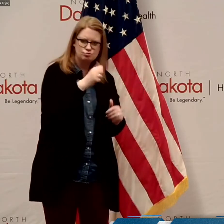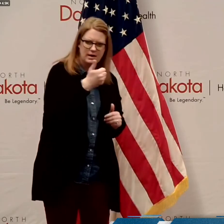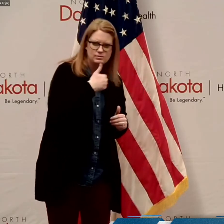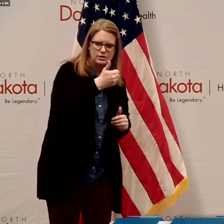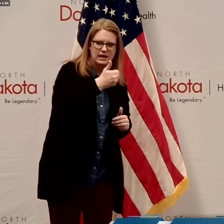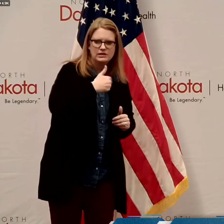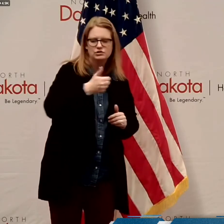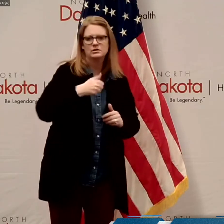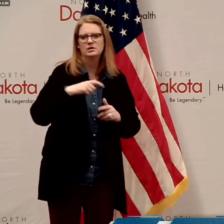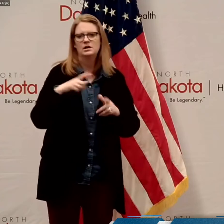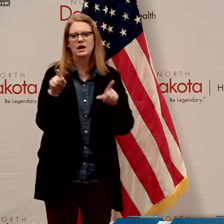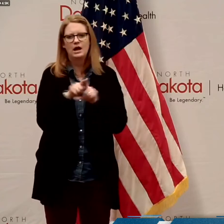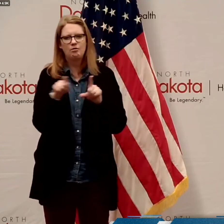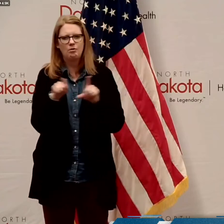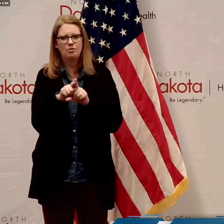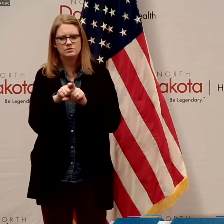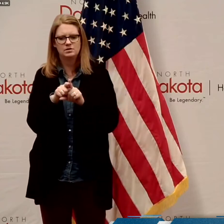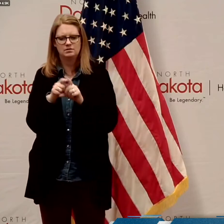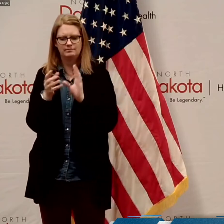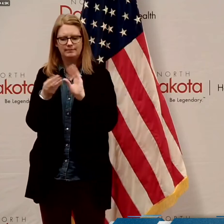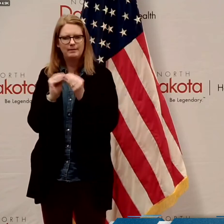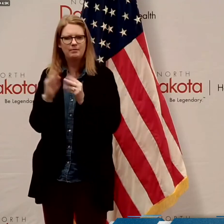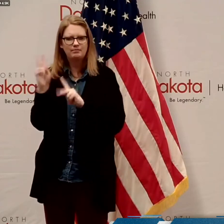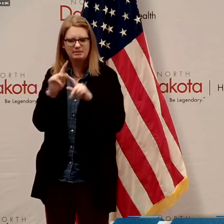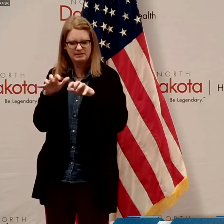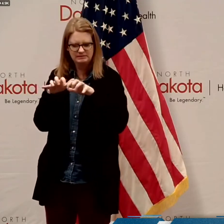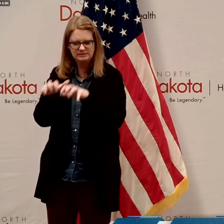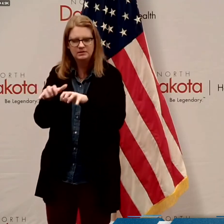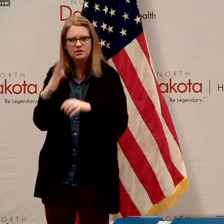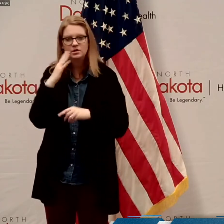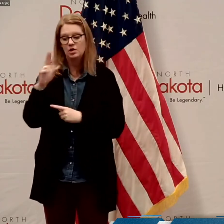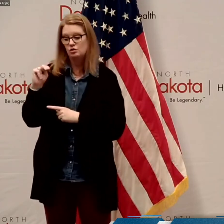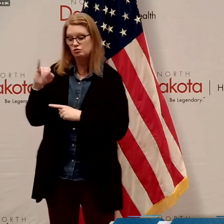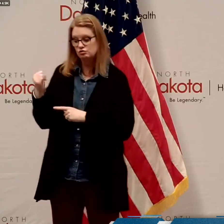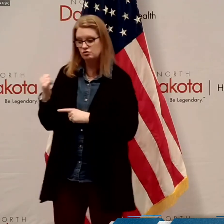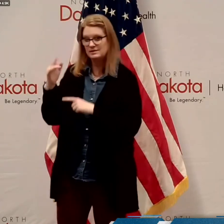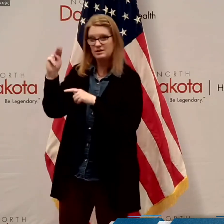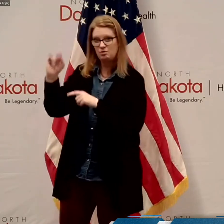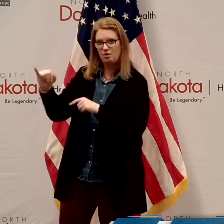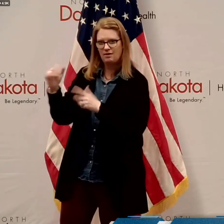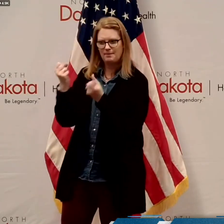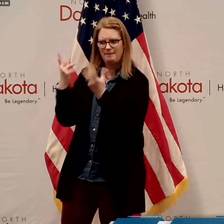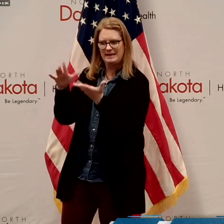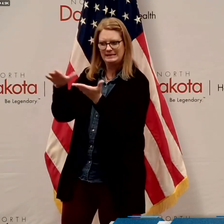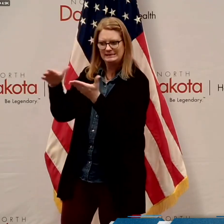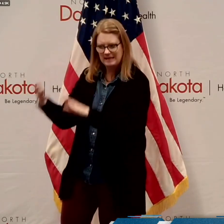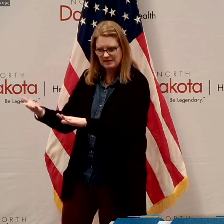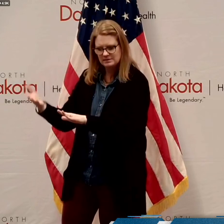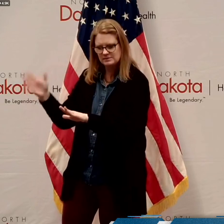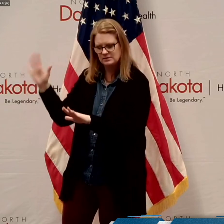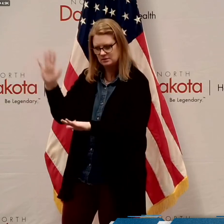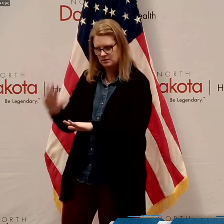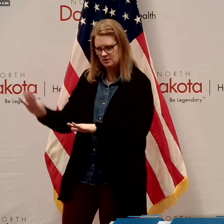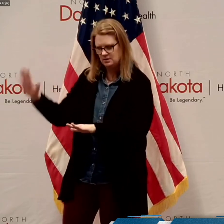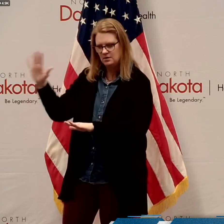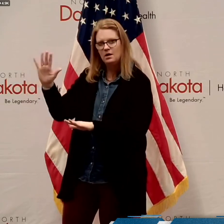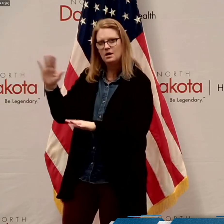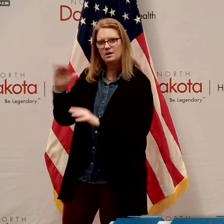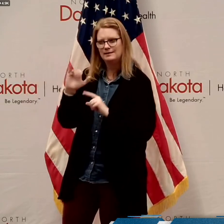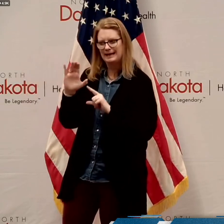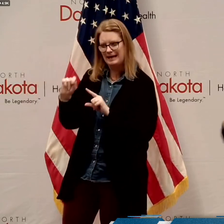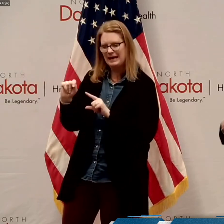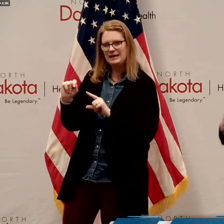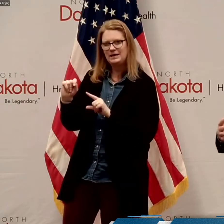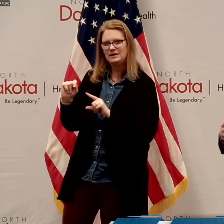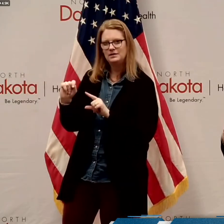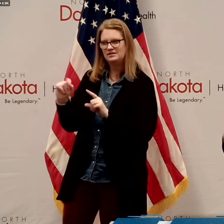Jersey, where there was a lot of deaths, New York, a lot of deaths, they get into parts of, Connecticut. That's